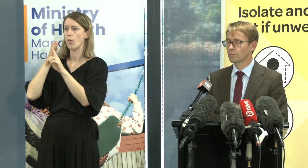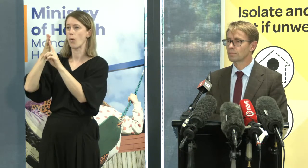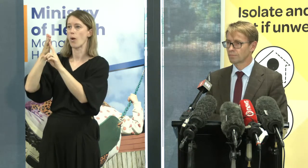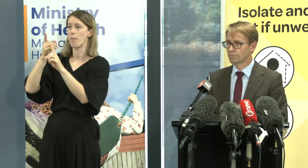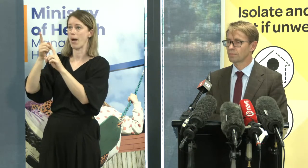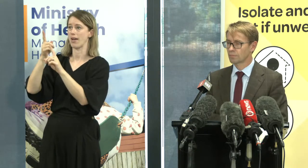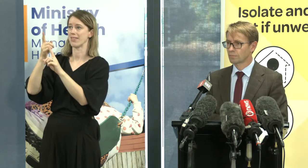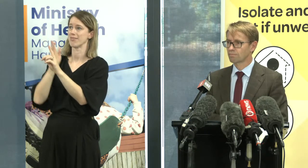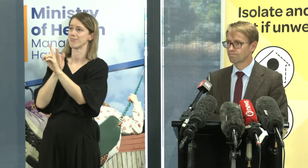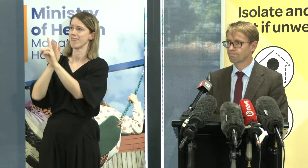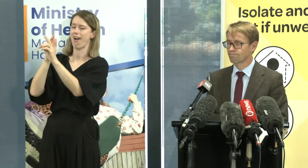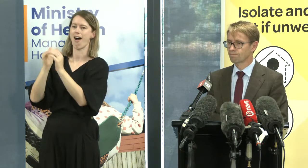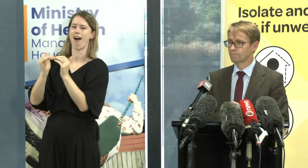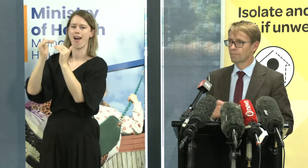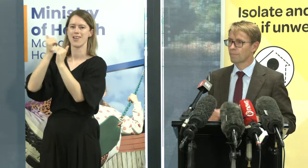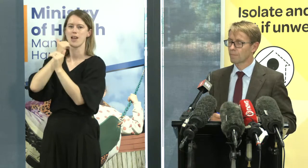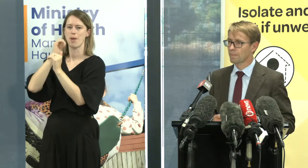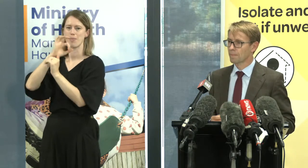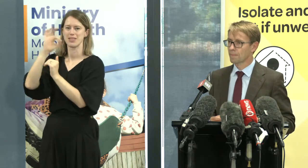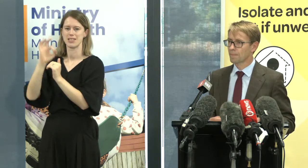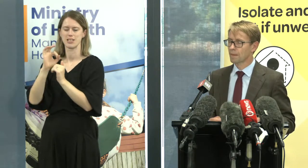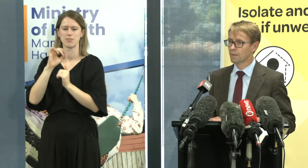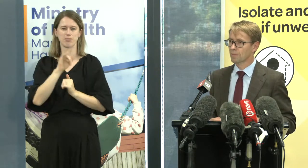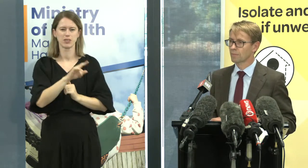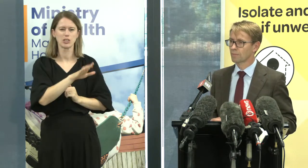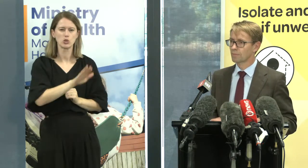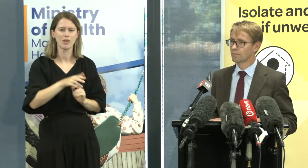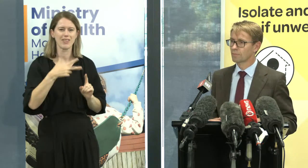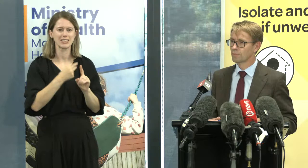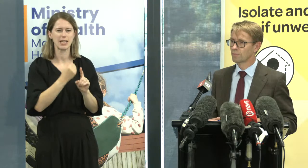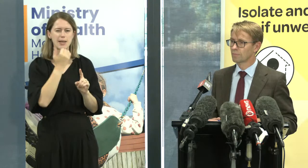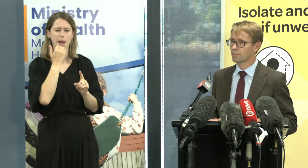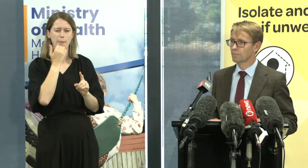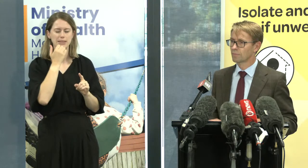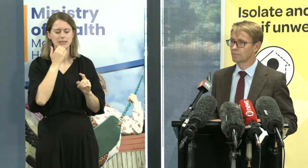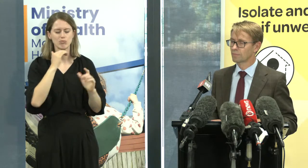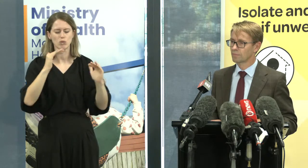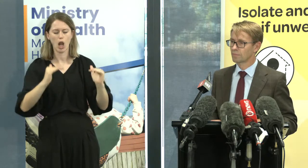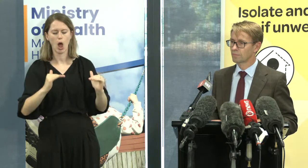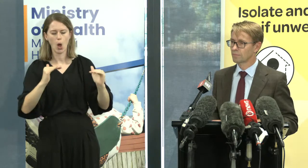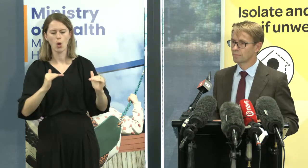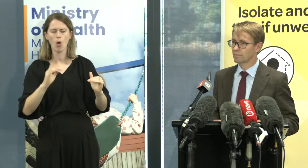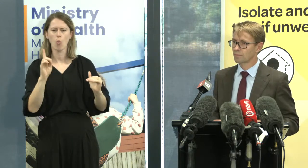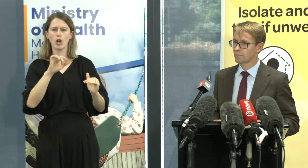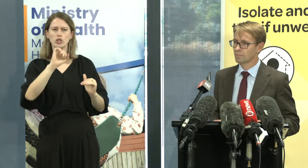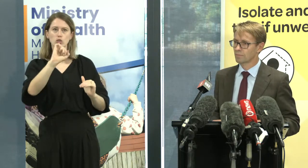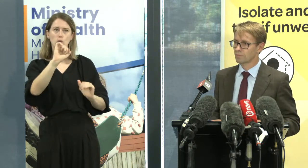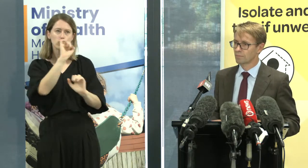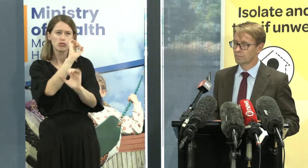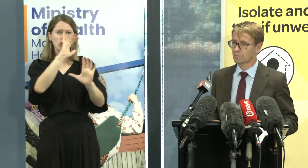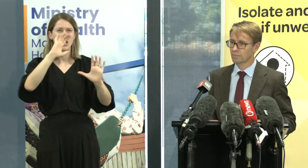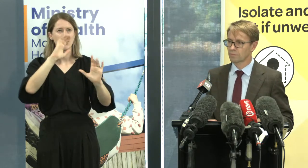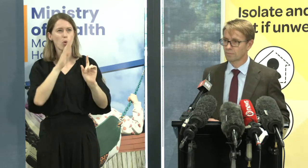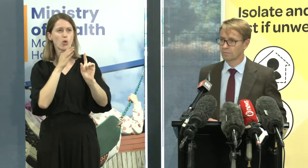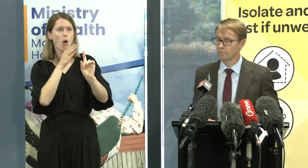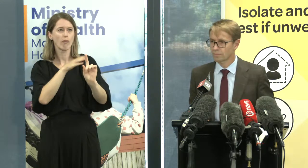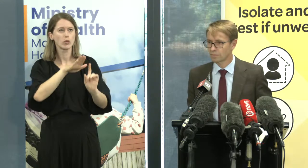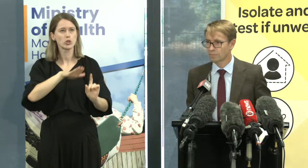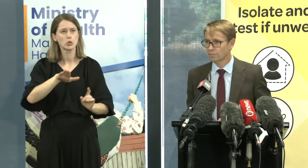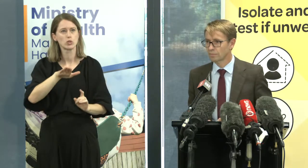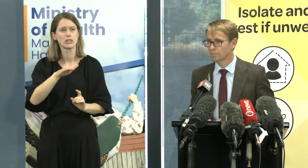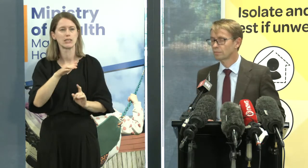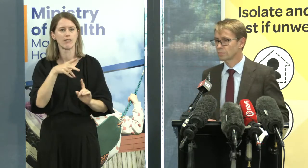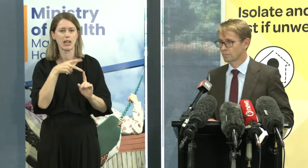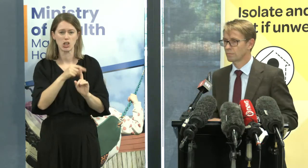paediatric vaccinations, obviously things a bit slower there. What are you hoping for? Are you frustrated by the speed